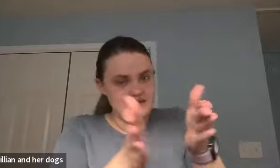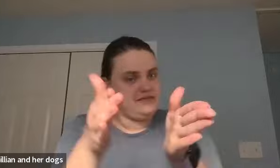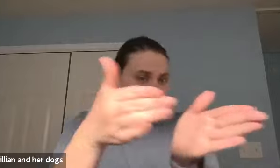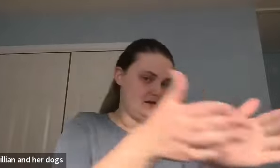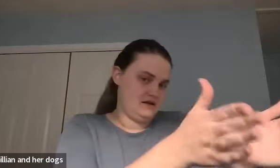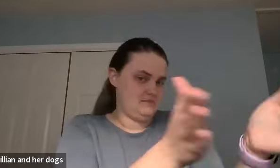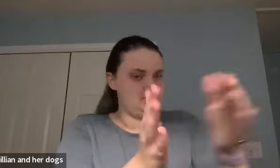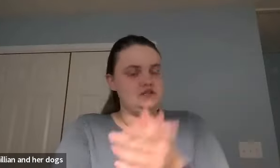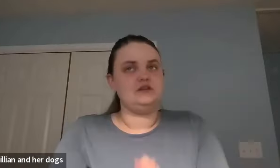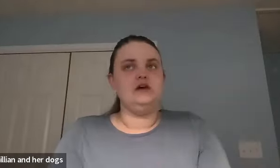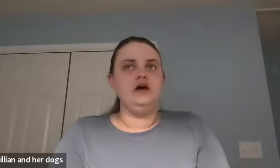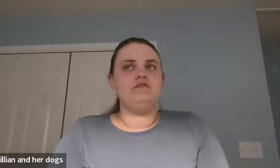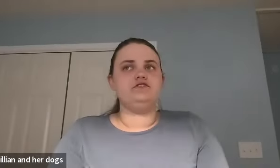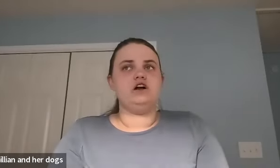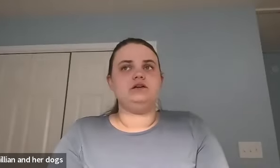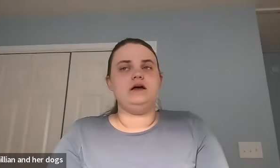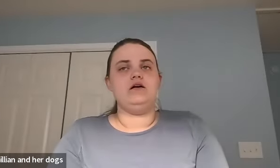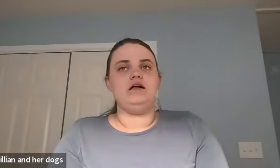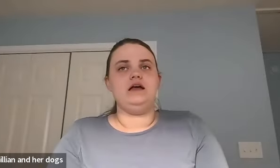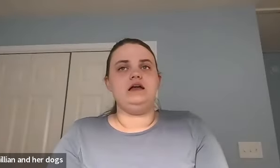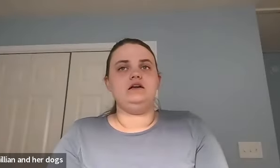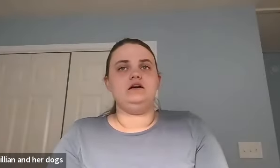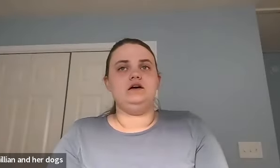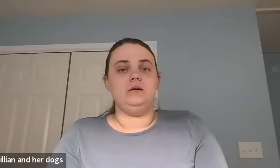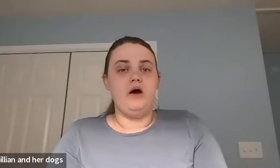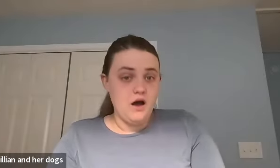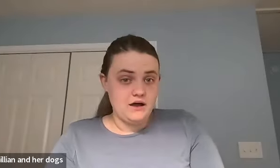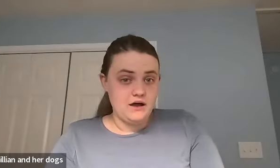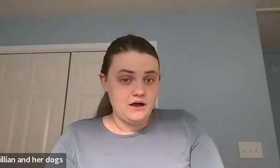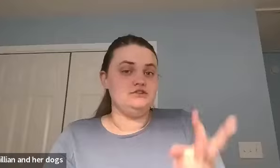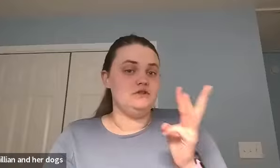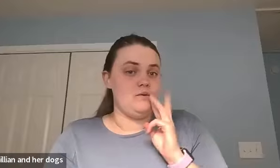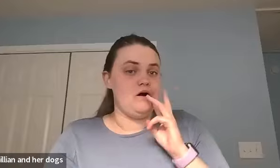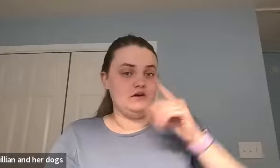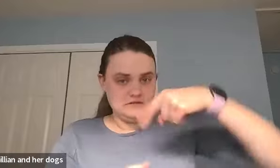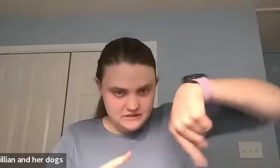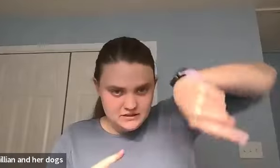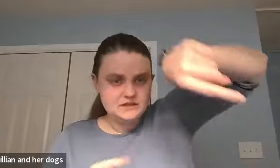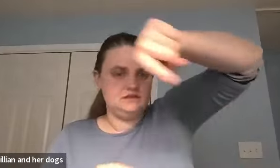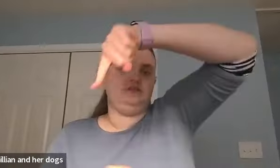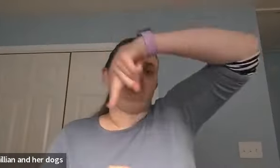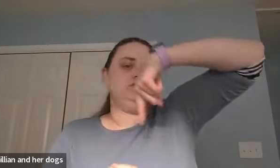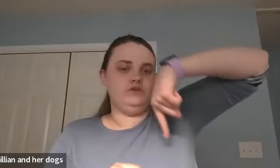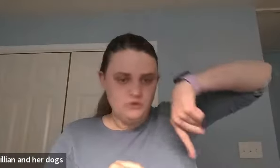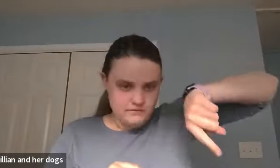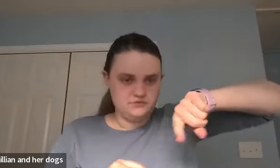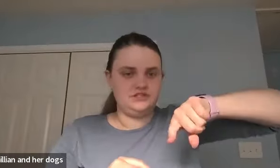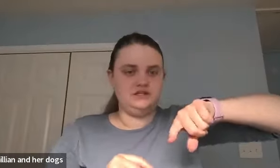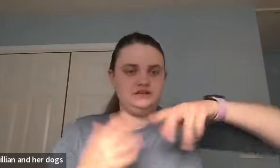then that kind of motion. If you're talking about a pond, you would do water, circle motion kind